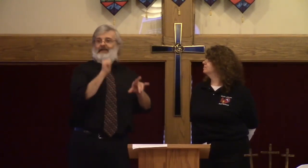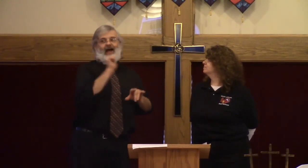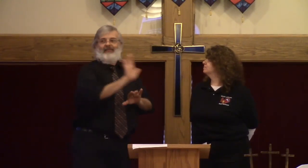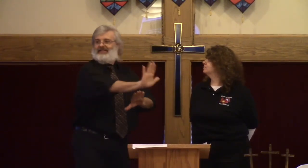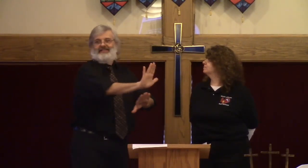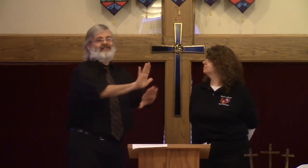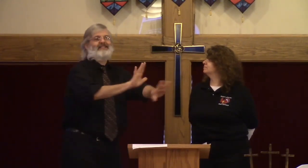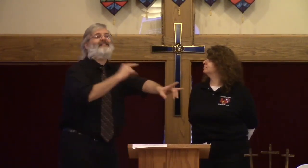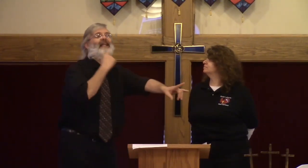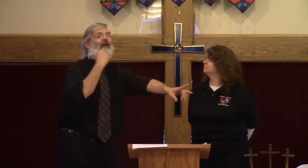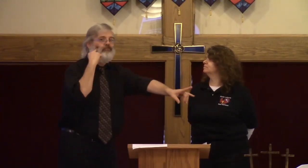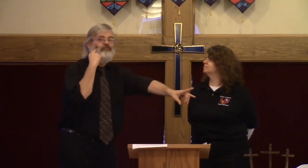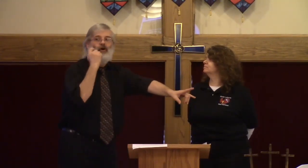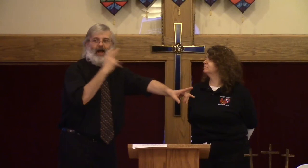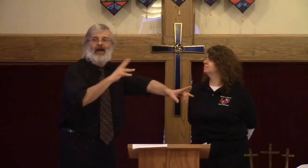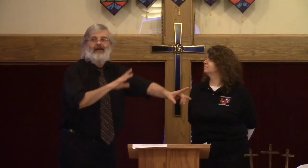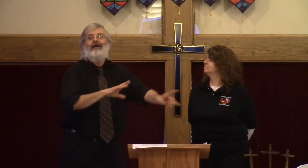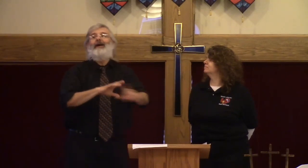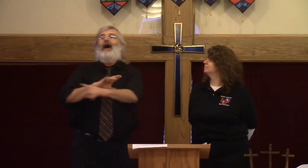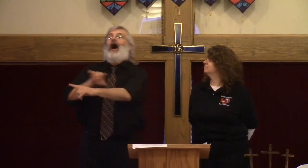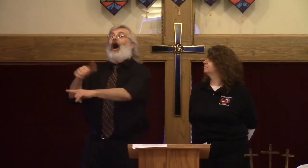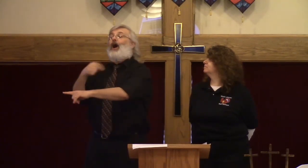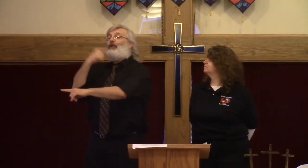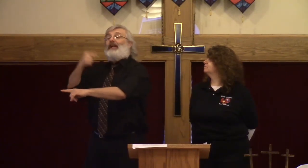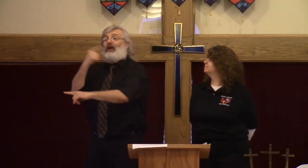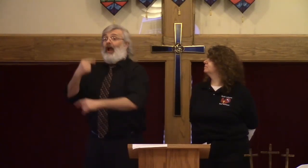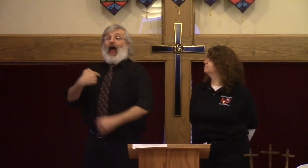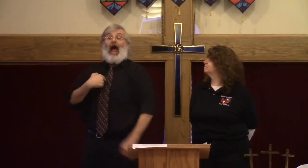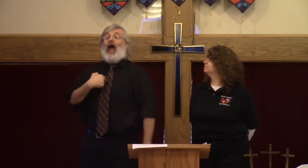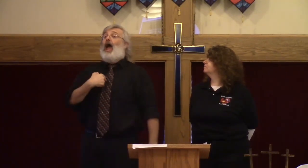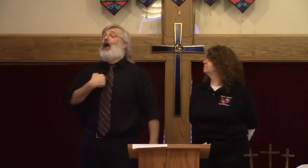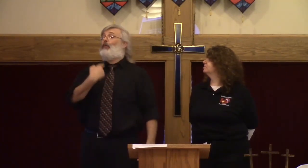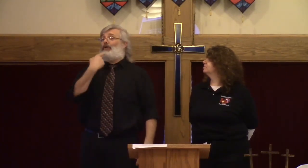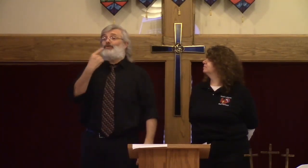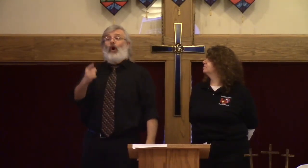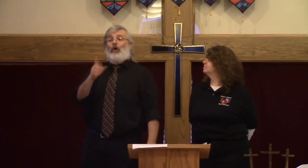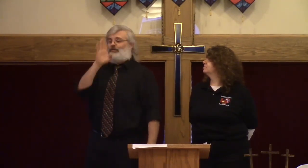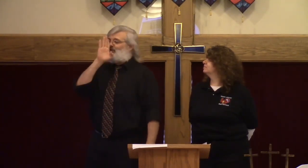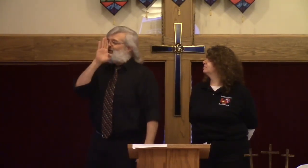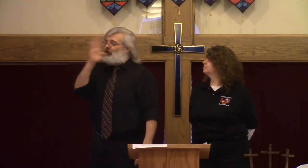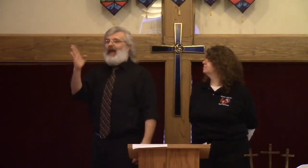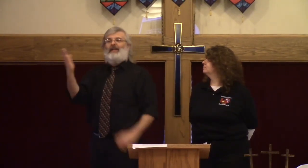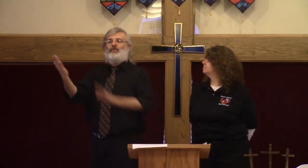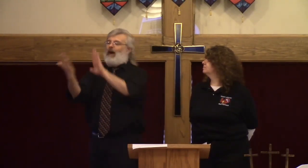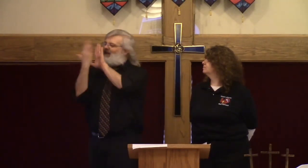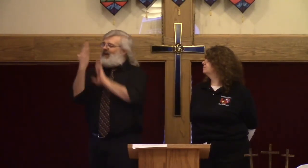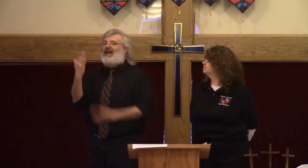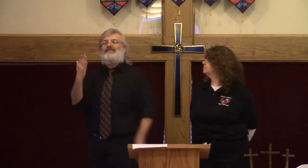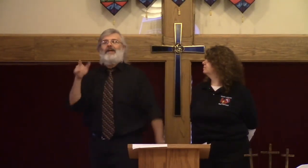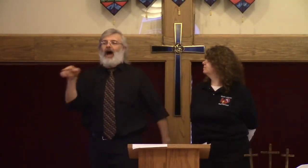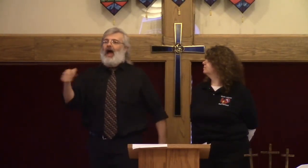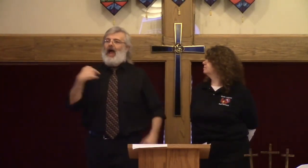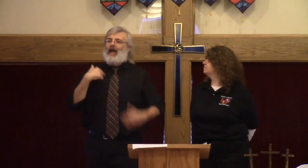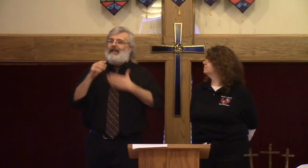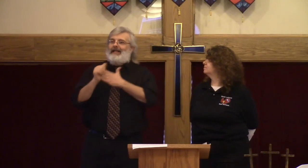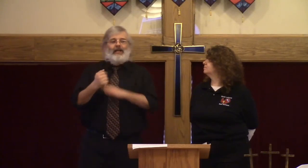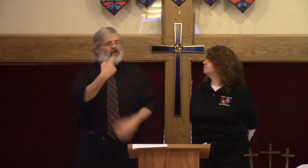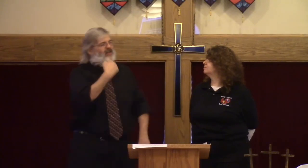not this is death, okay? Other hearing, I was told straight to my face. I had a leader tell